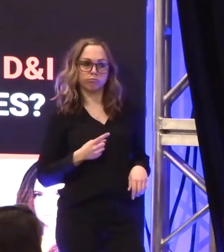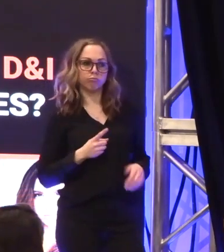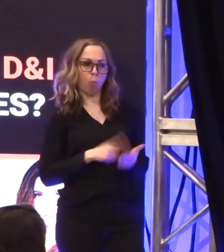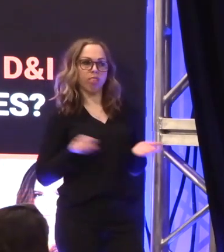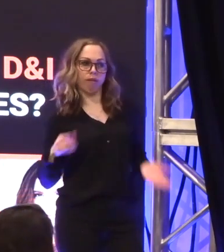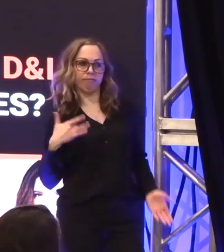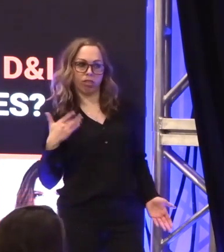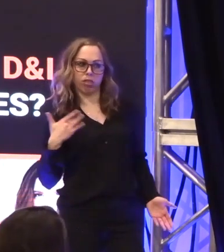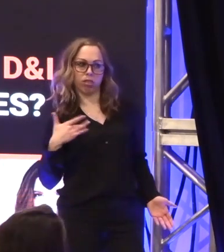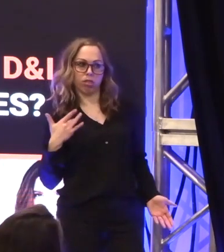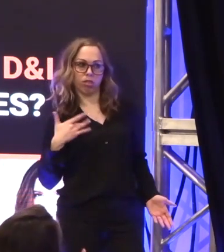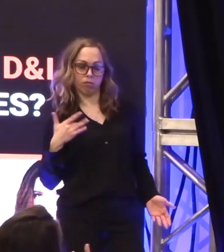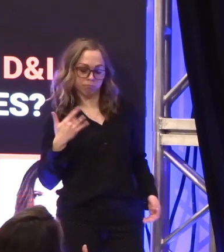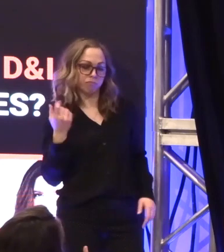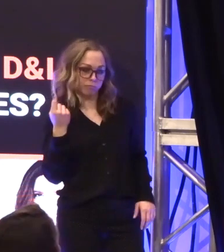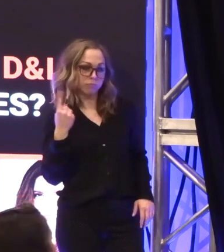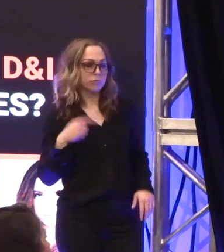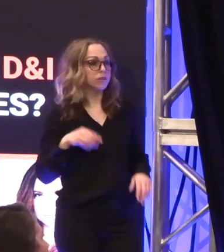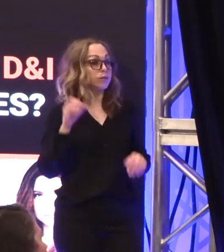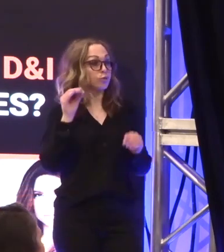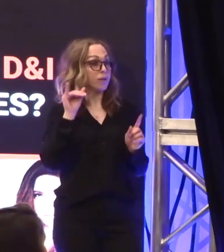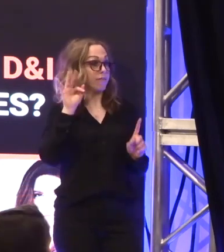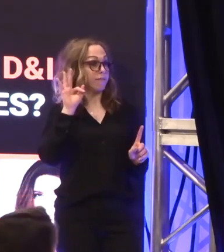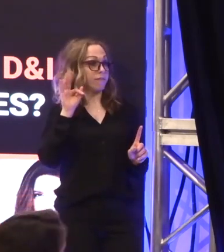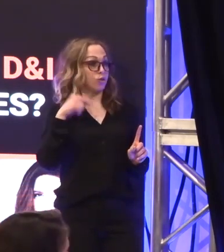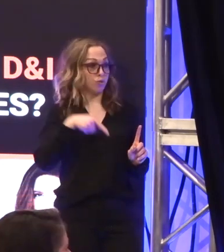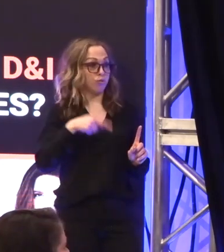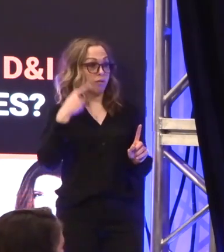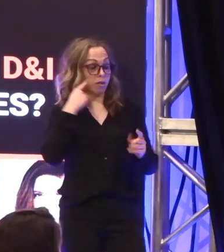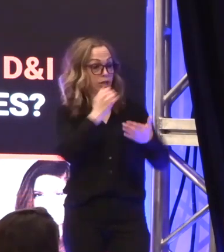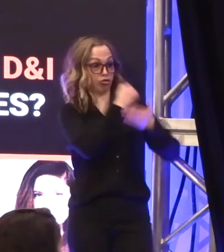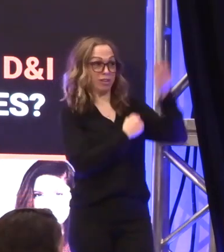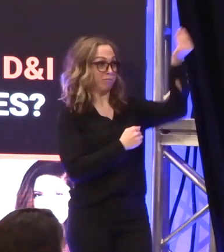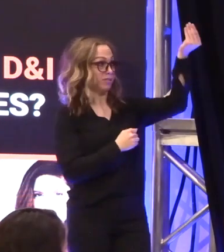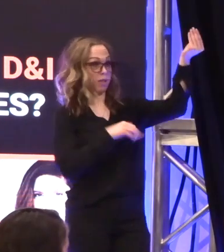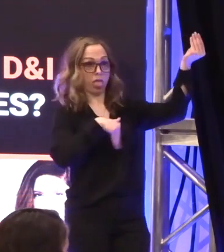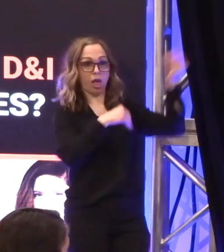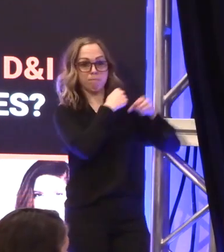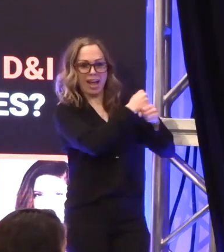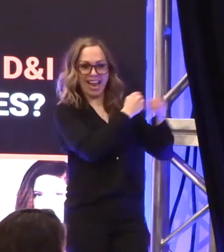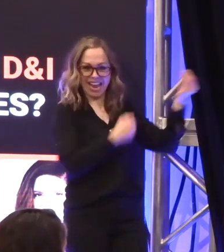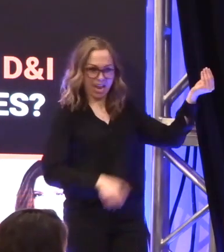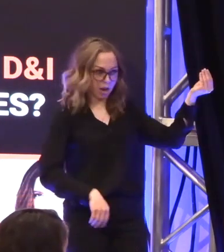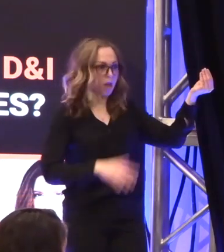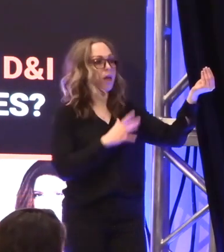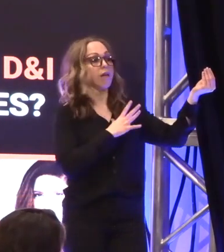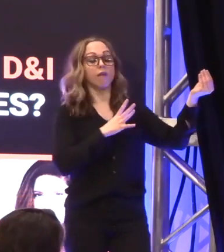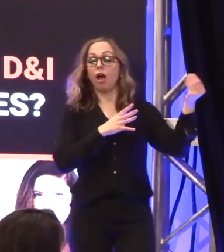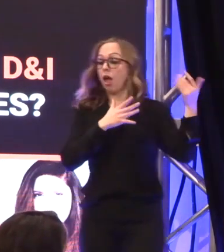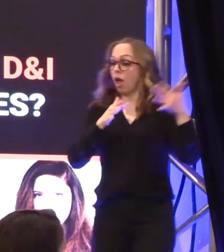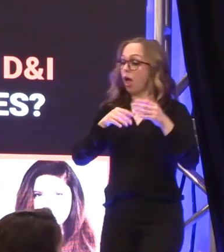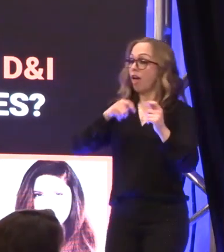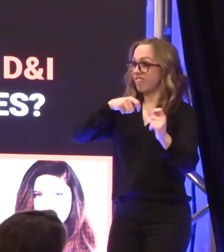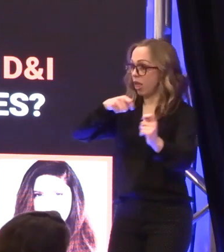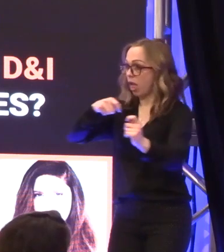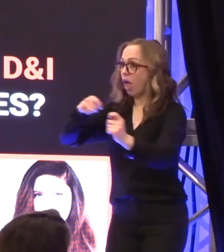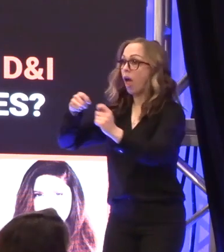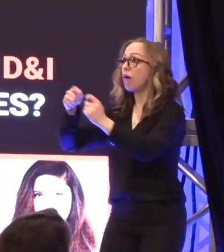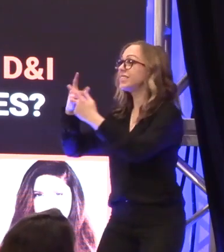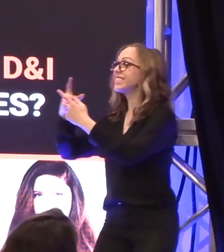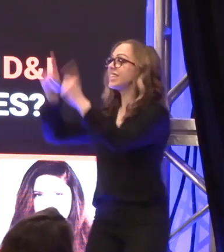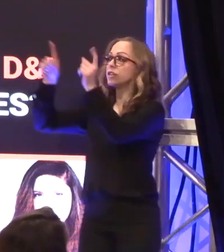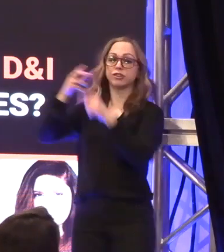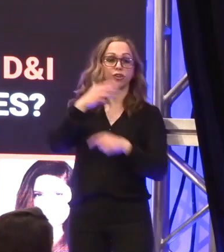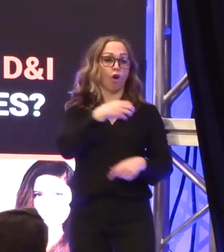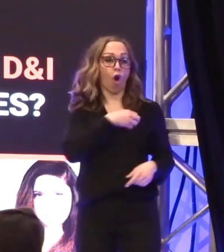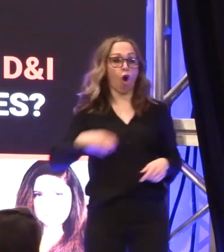that's why, for example, you know, we put out a list every year of scripts that haven't gotten made yet, and then those scripts get made and they go on to great success. And a Harvard Business School